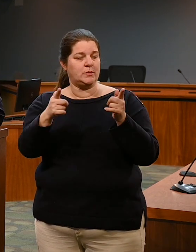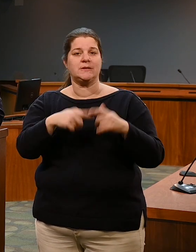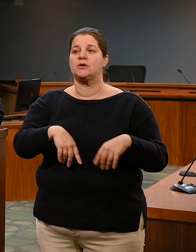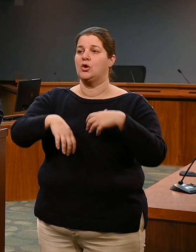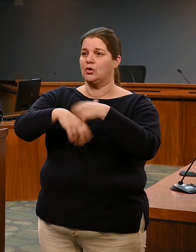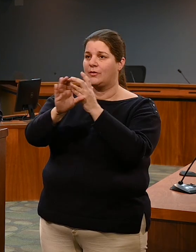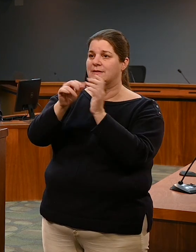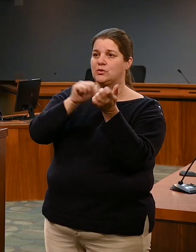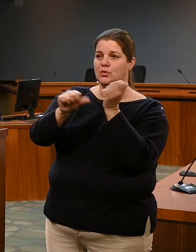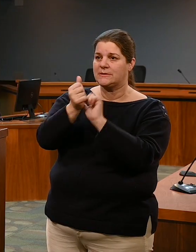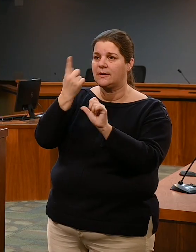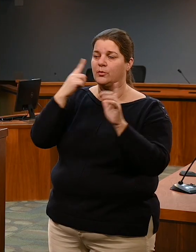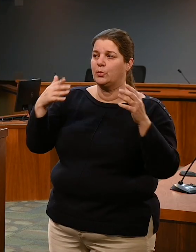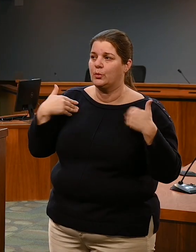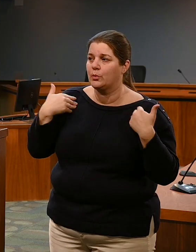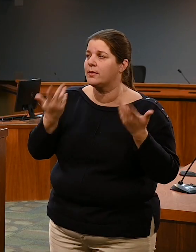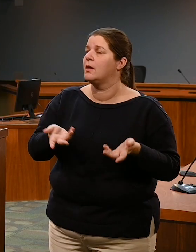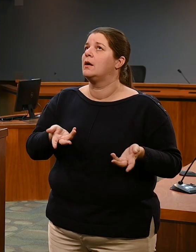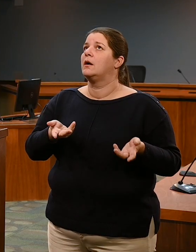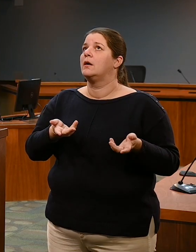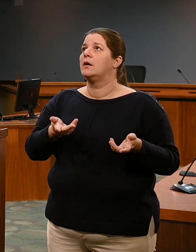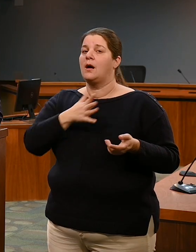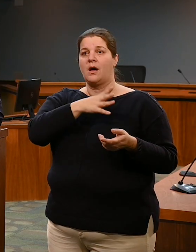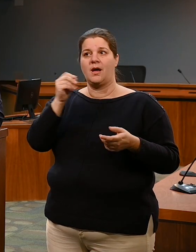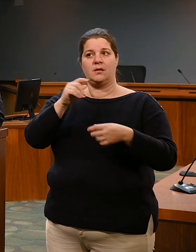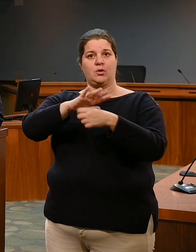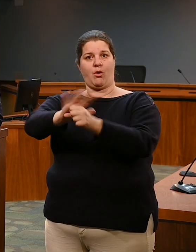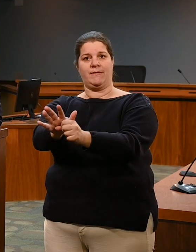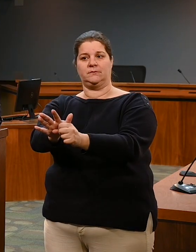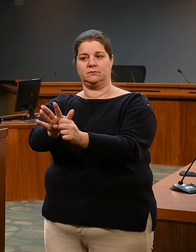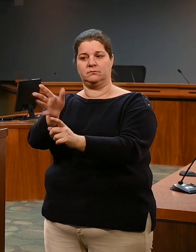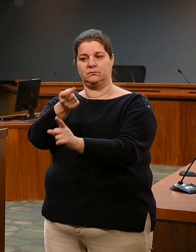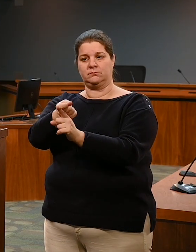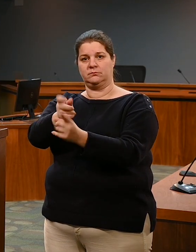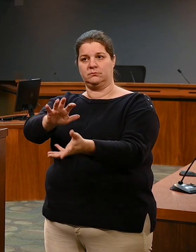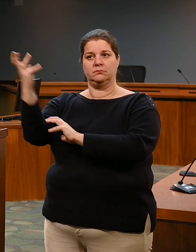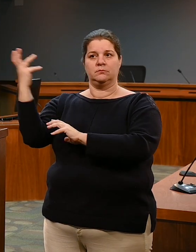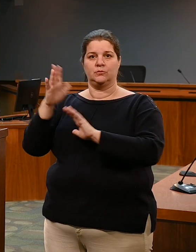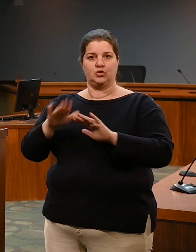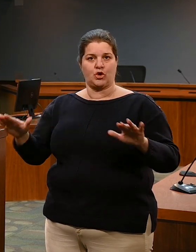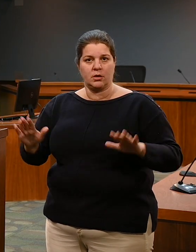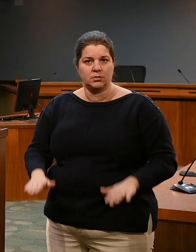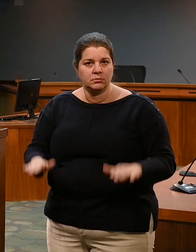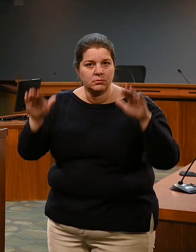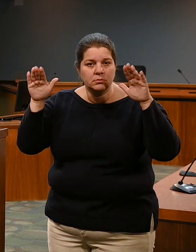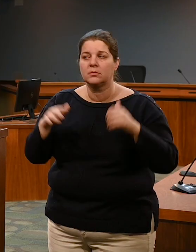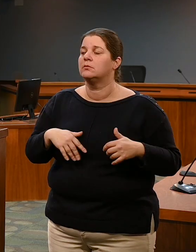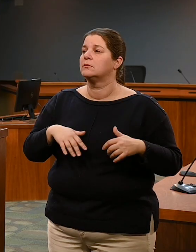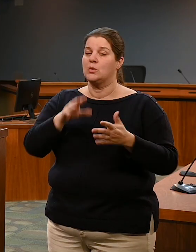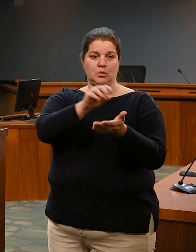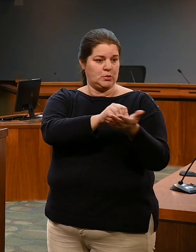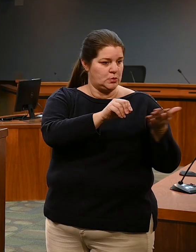suicide, and a global pandemic that disrupted childhood, separated students from classrooms, and left so